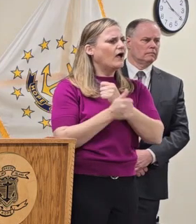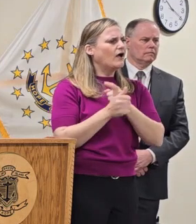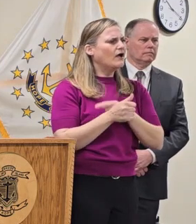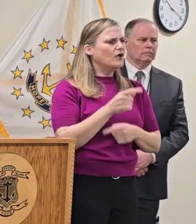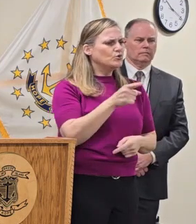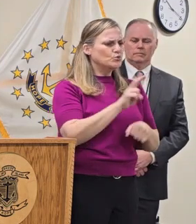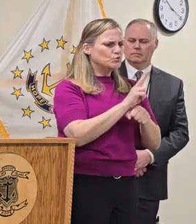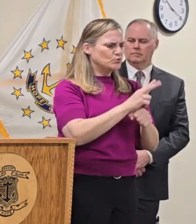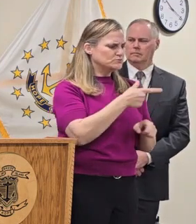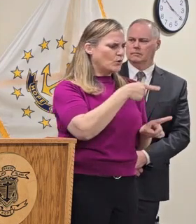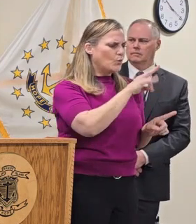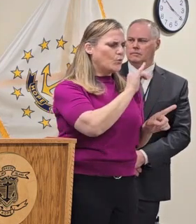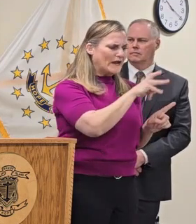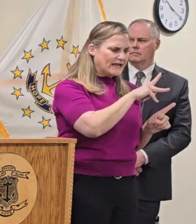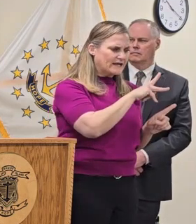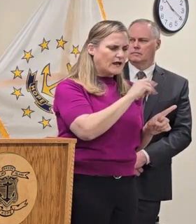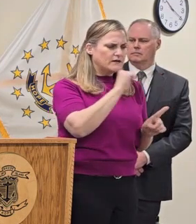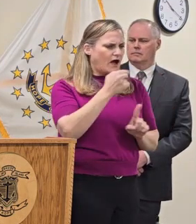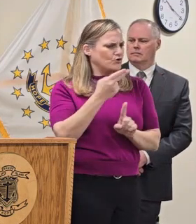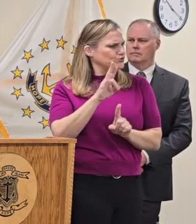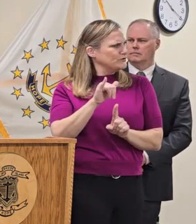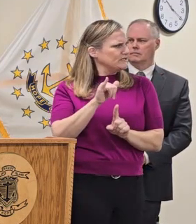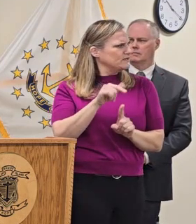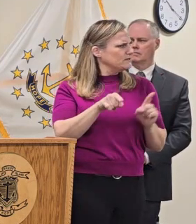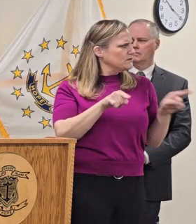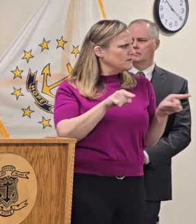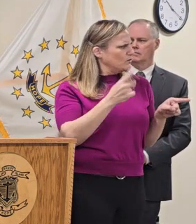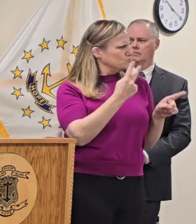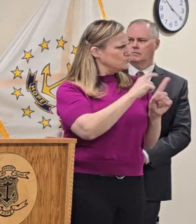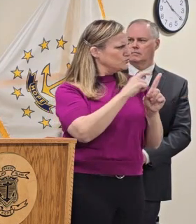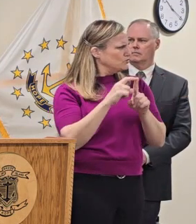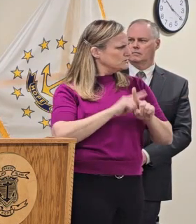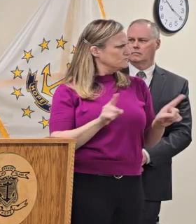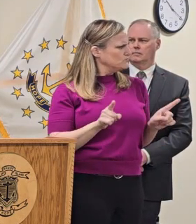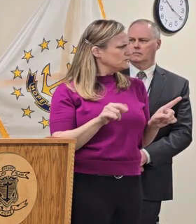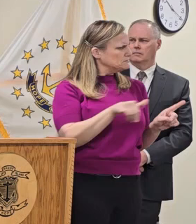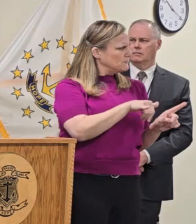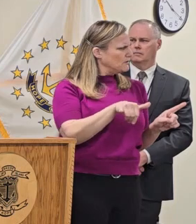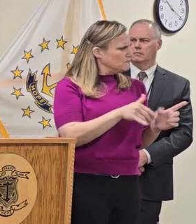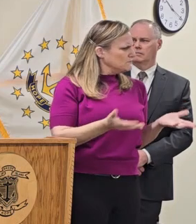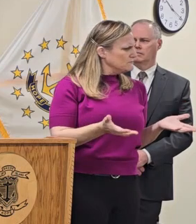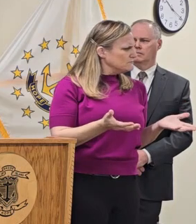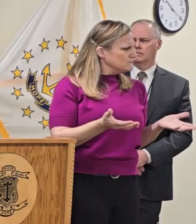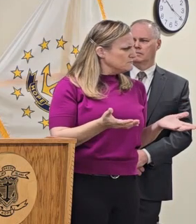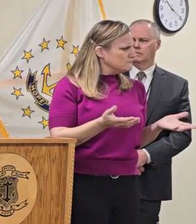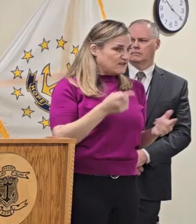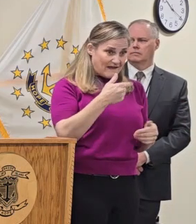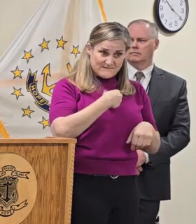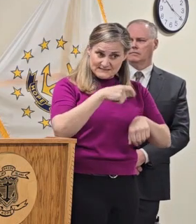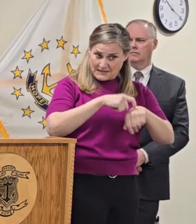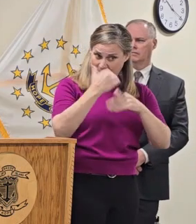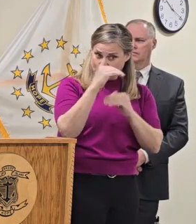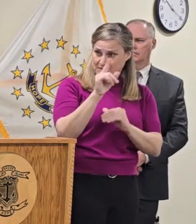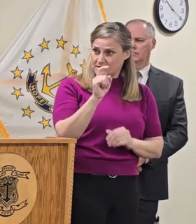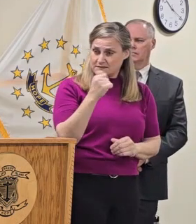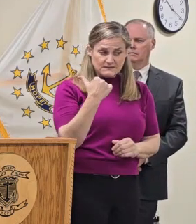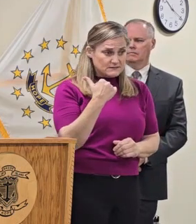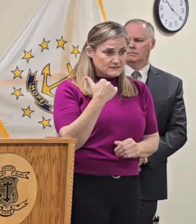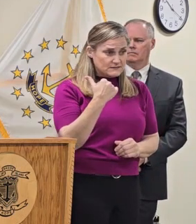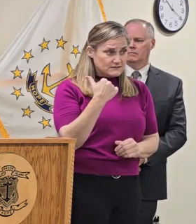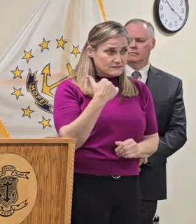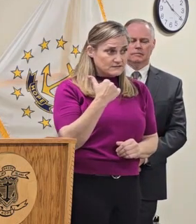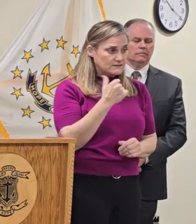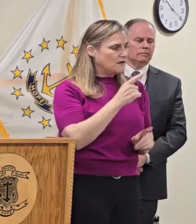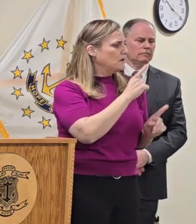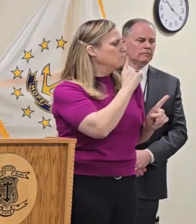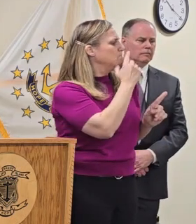for, as far as the legal investigation goes? Yeah, I think it is. No time frame? I don't think there's a time frame because